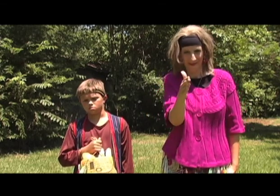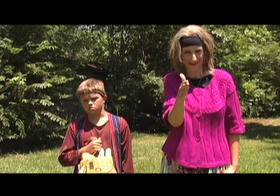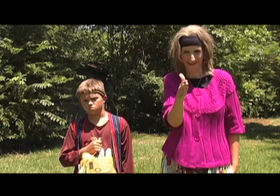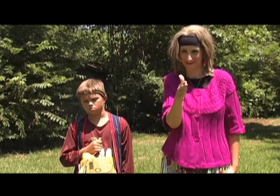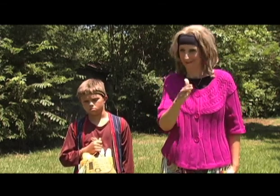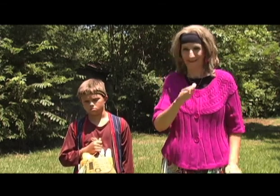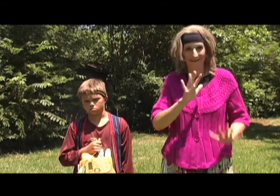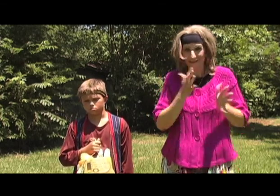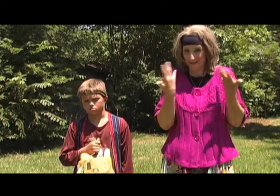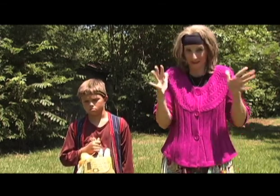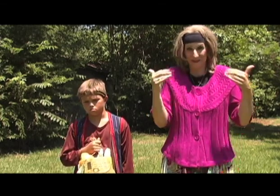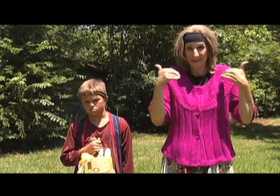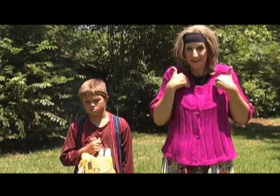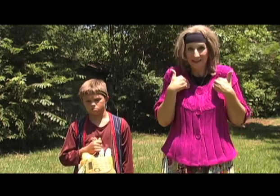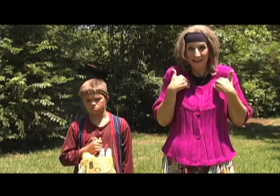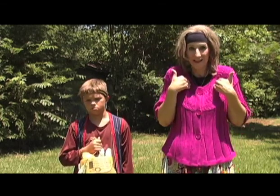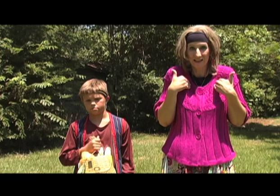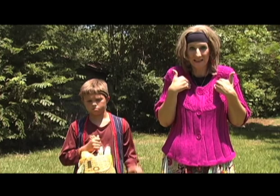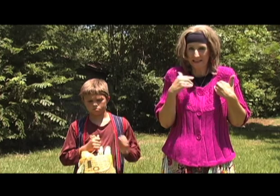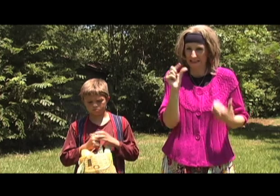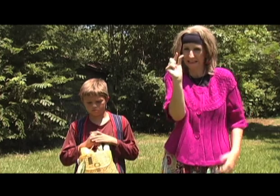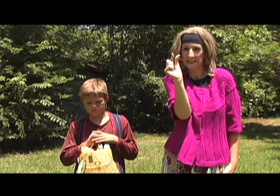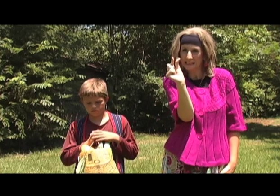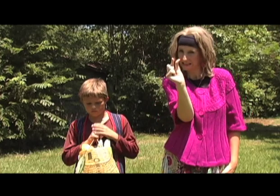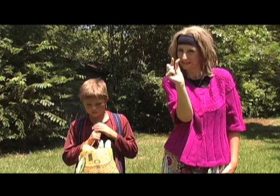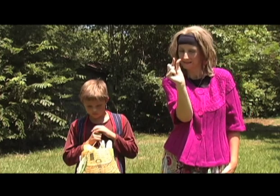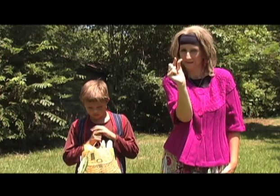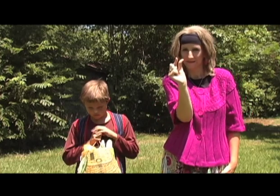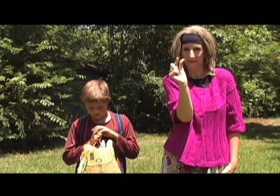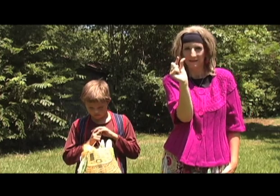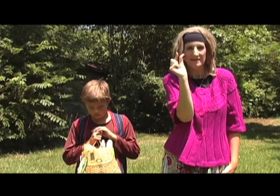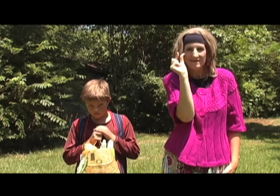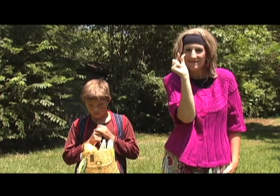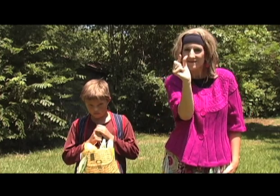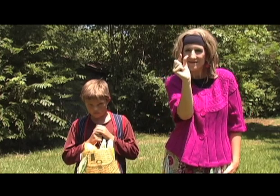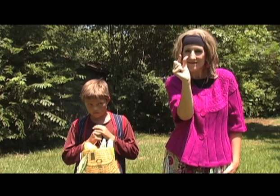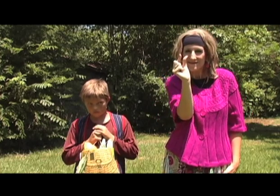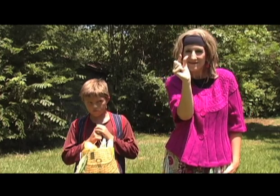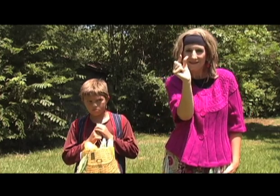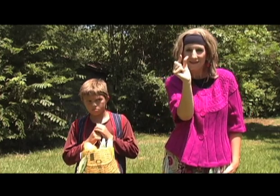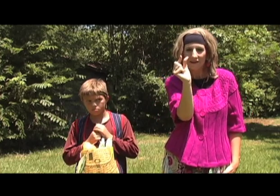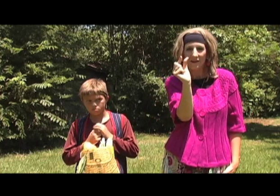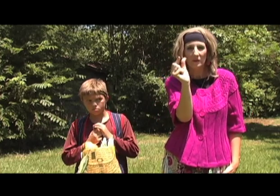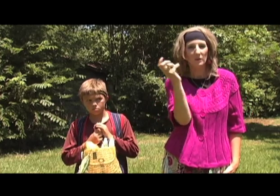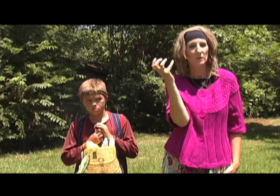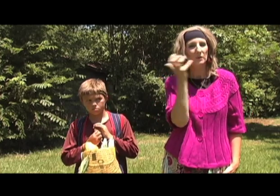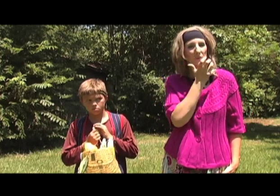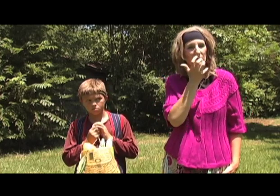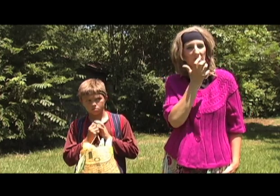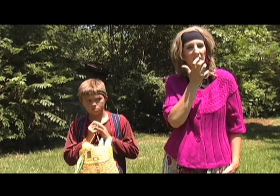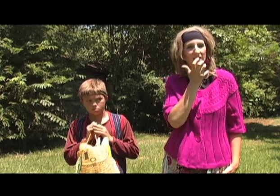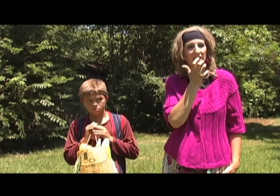fish. That's all they had. They just had a little bit, a very little bit. But